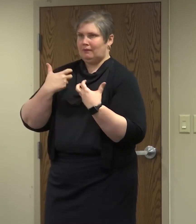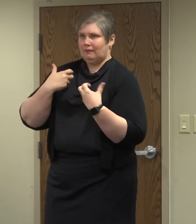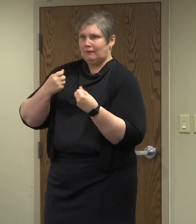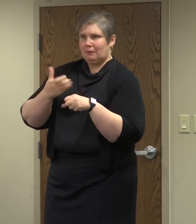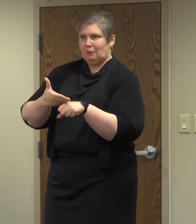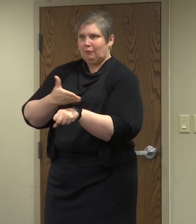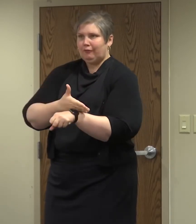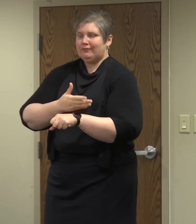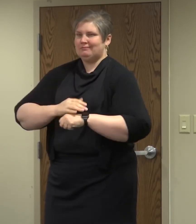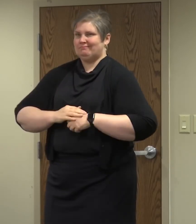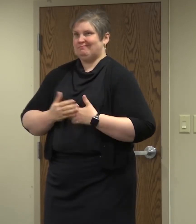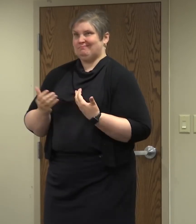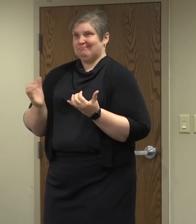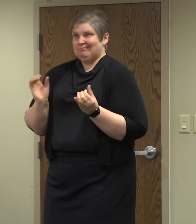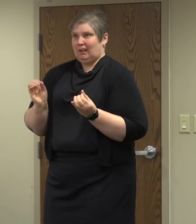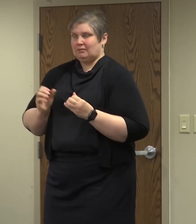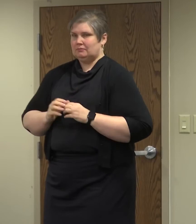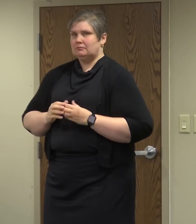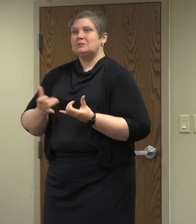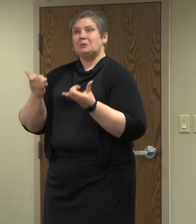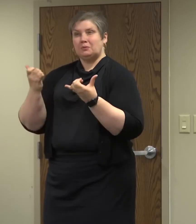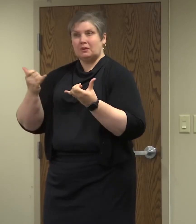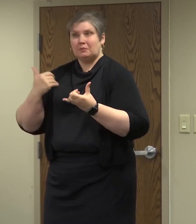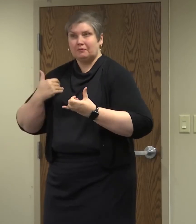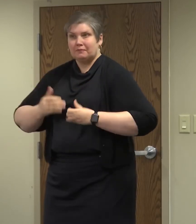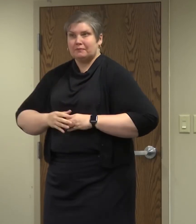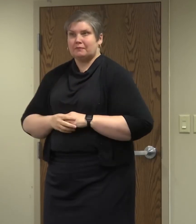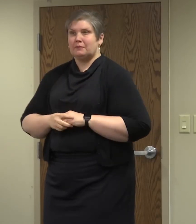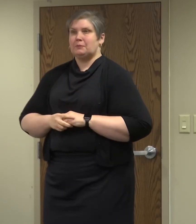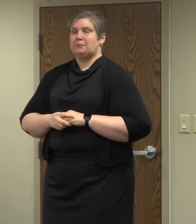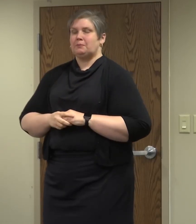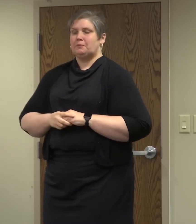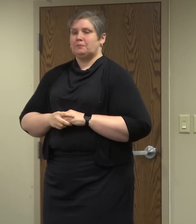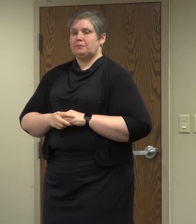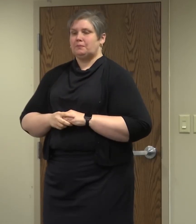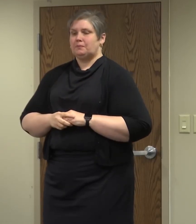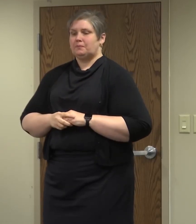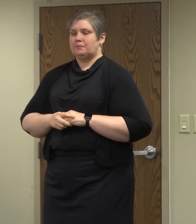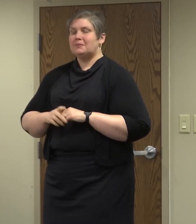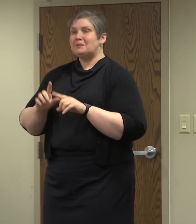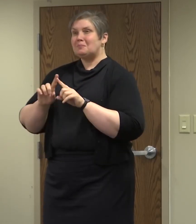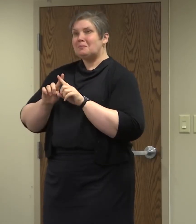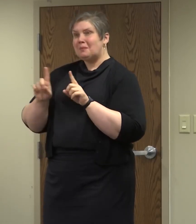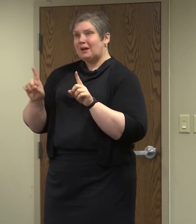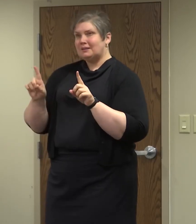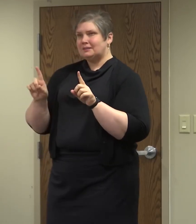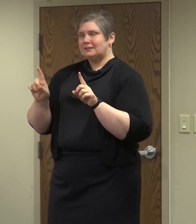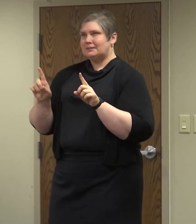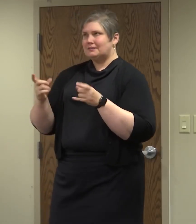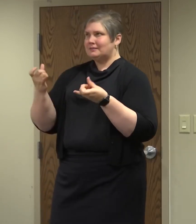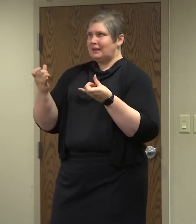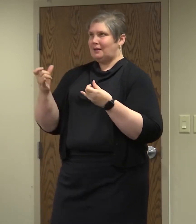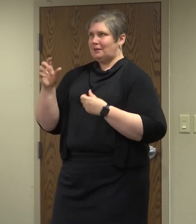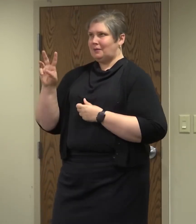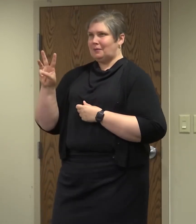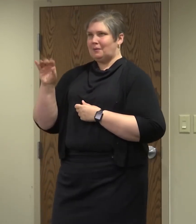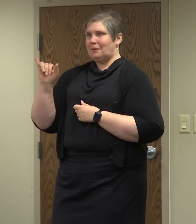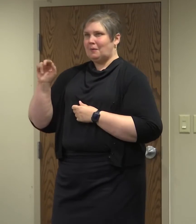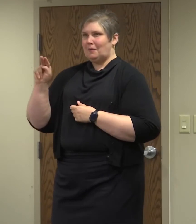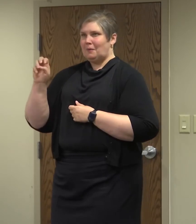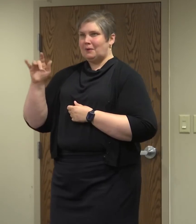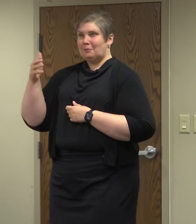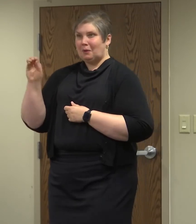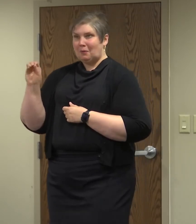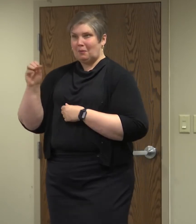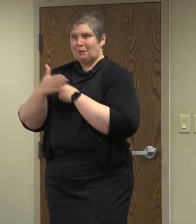talking about Winnebago County being categorized a high risk of transmission now for almost 2 months. It's kind of like we're blowing through every